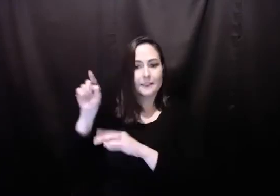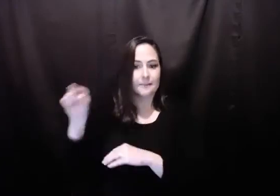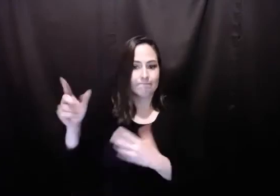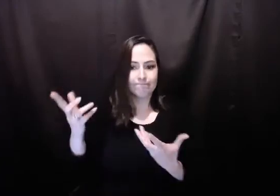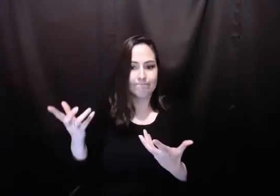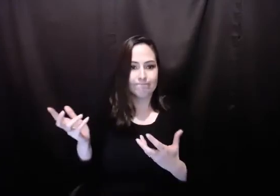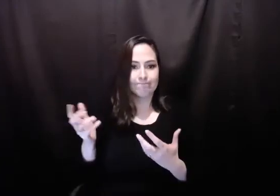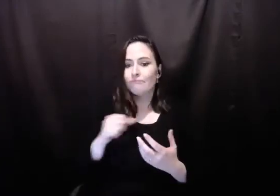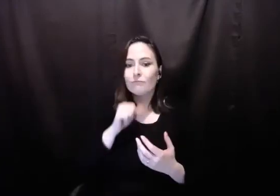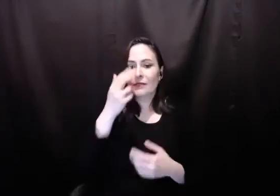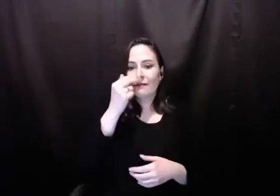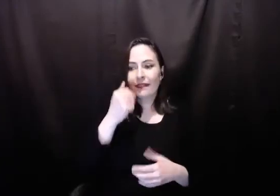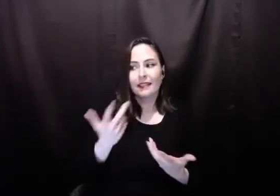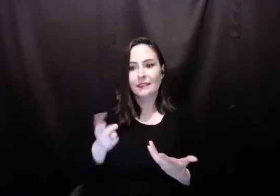it wasn't,